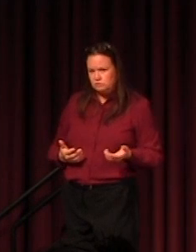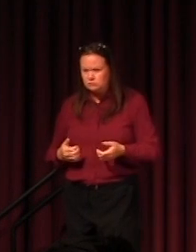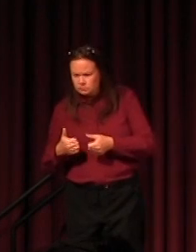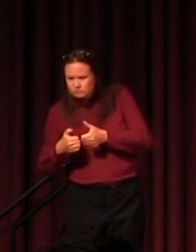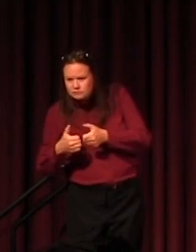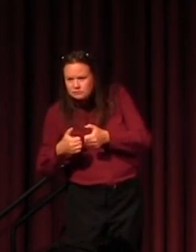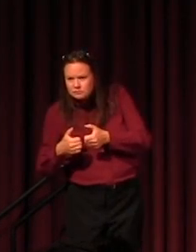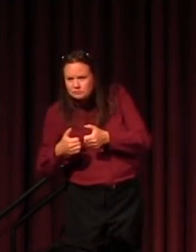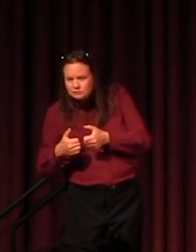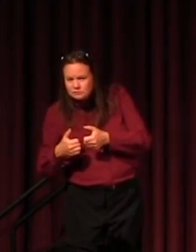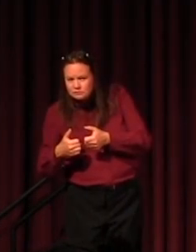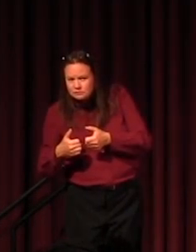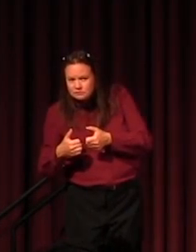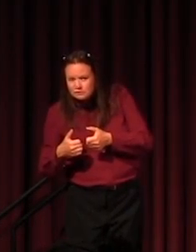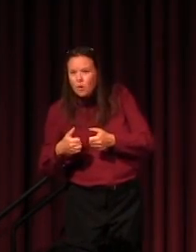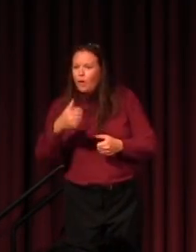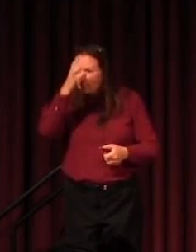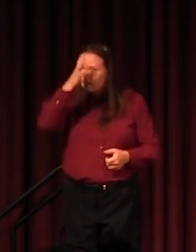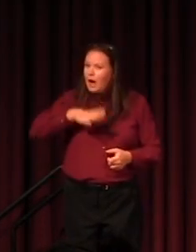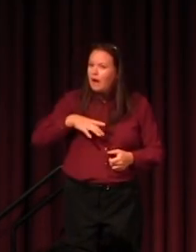Because he's standing in the corner texting.